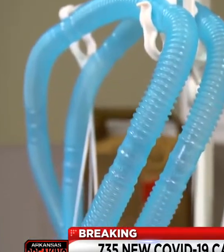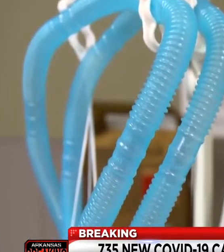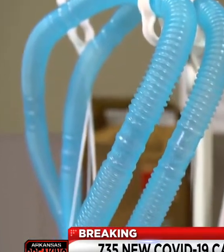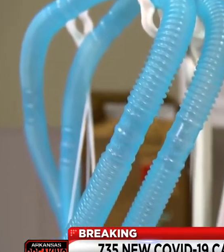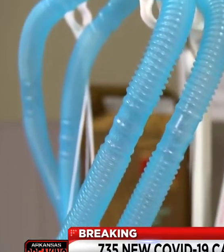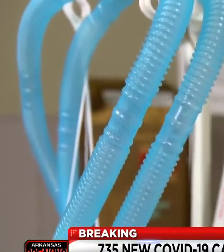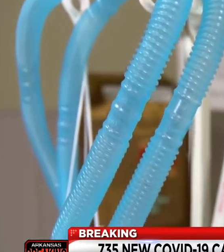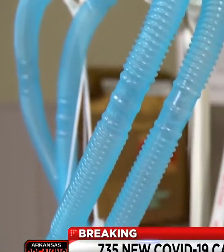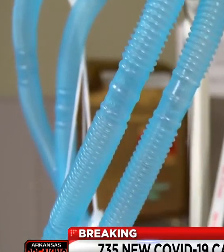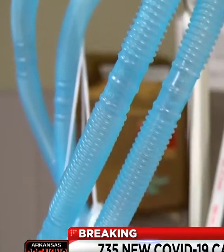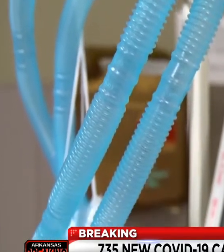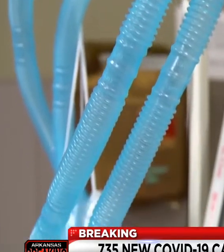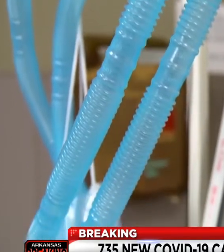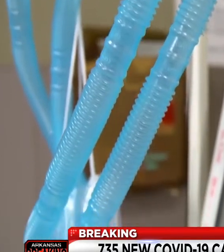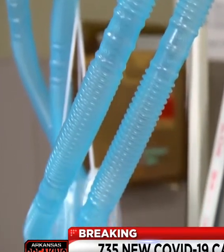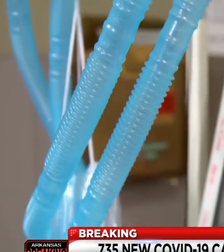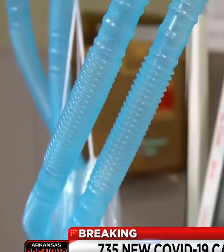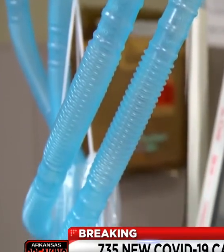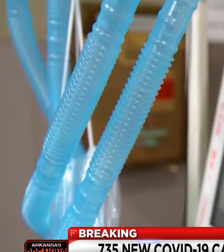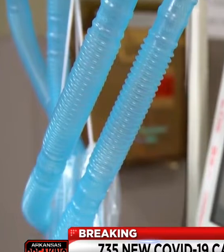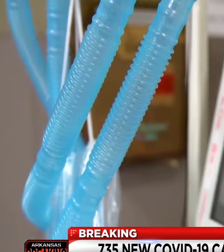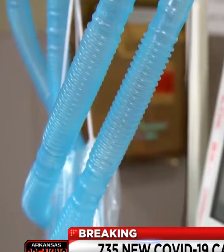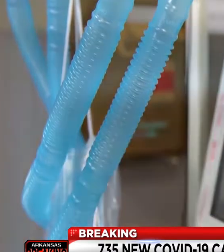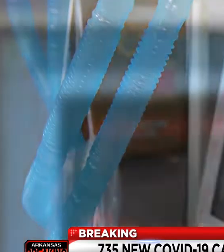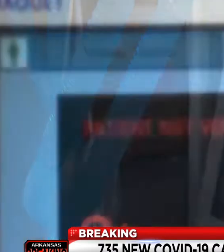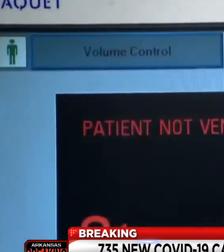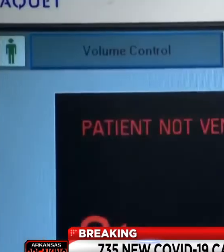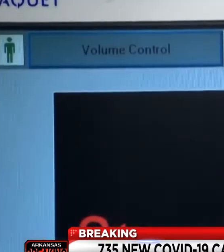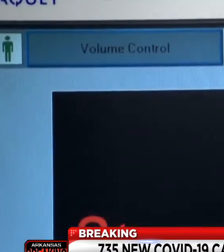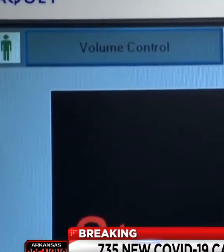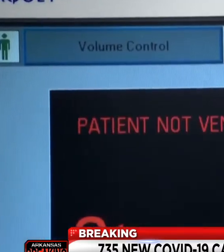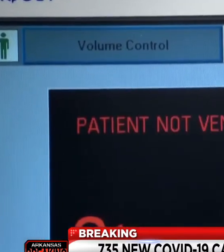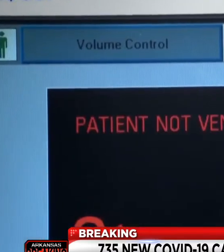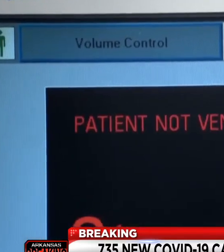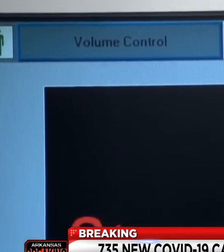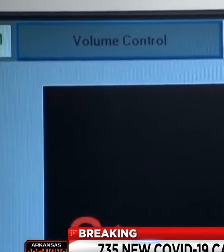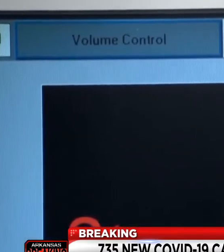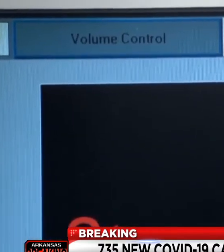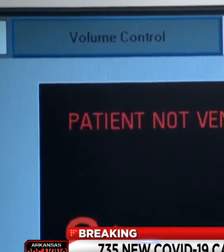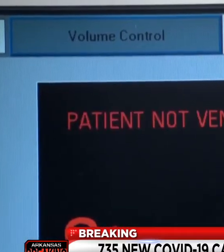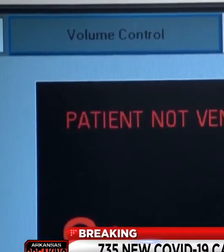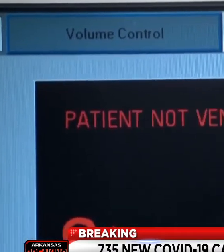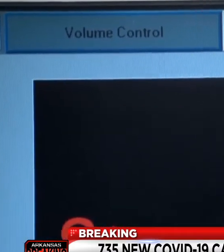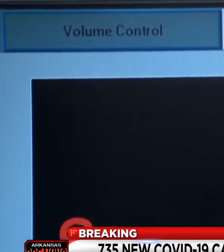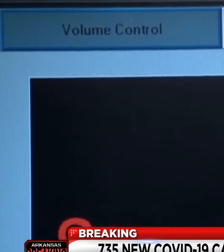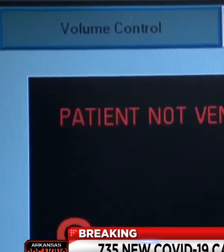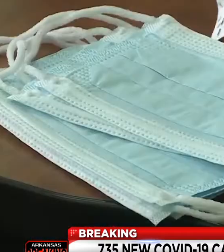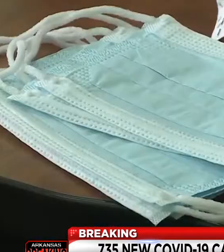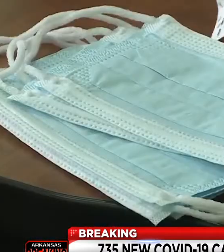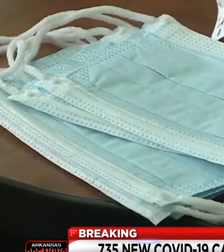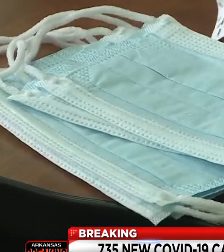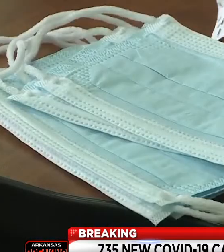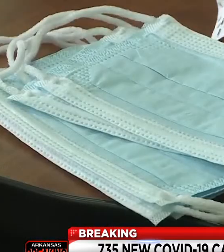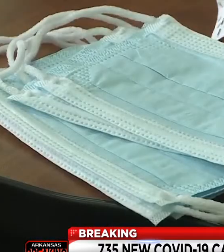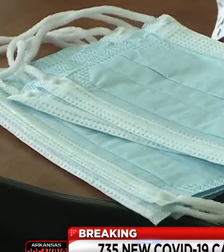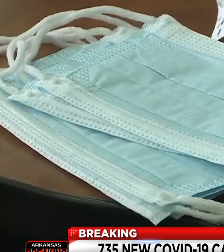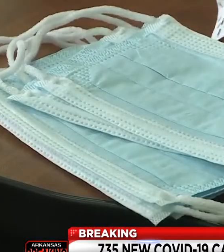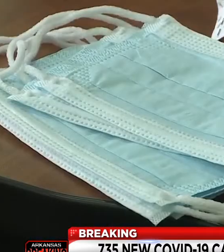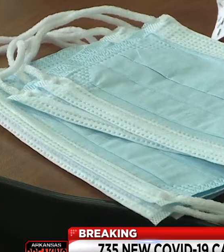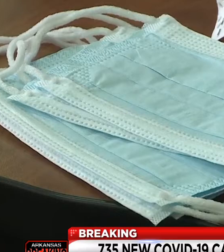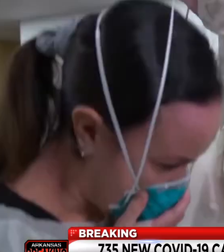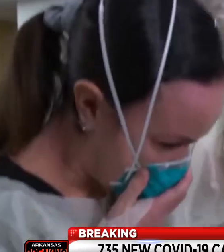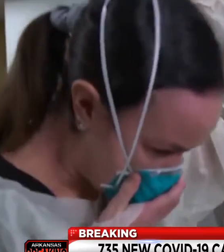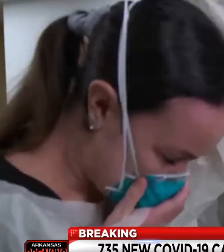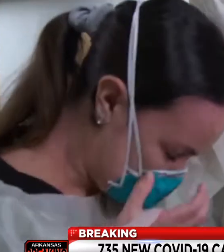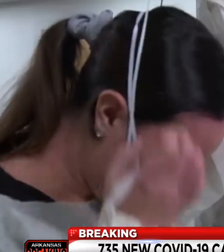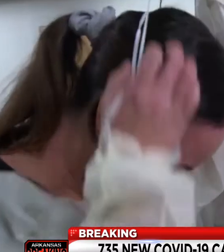6,958. More than 39,000 Arkansans have recovered. During today's news conference, we did hear a little bit about